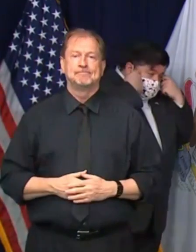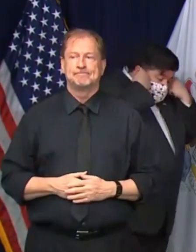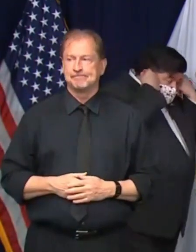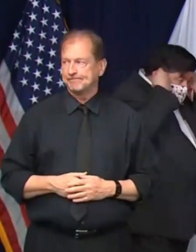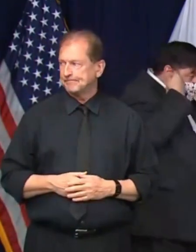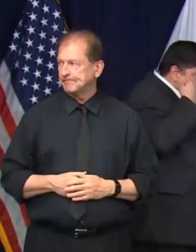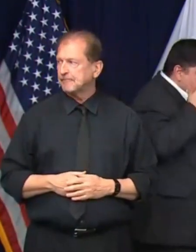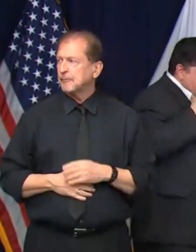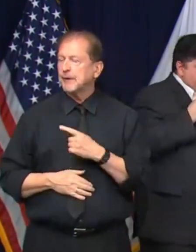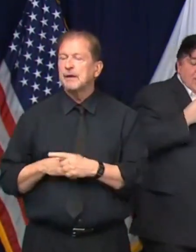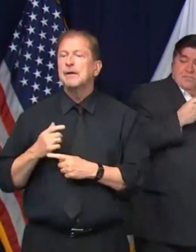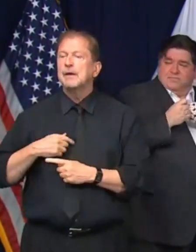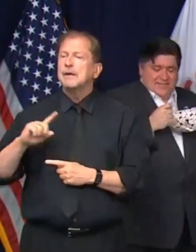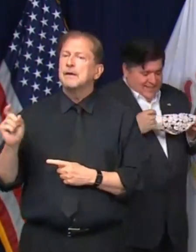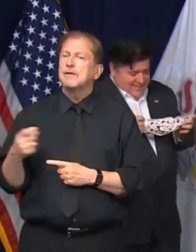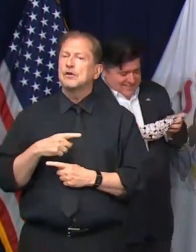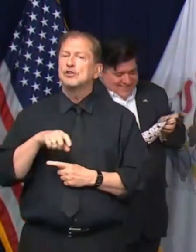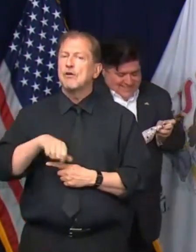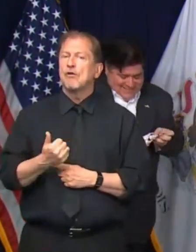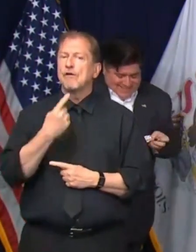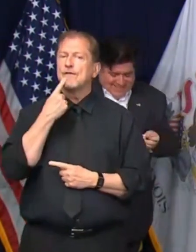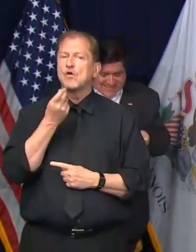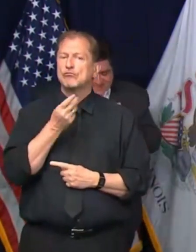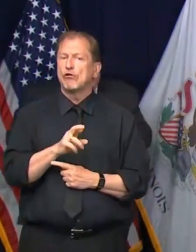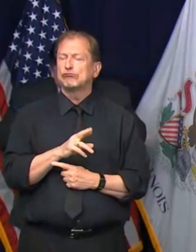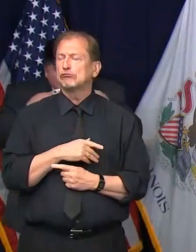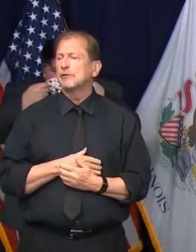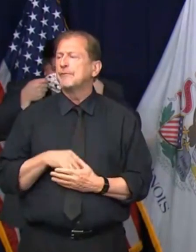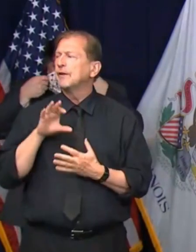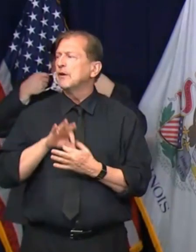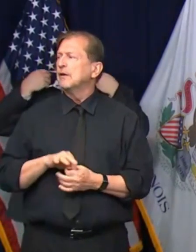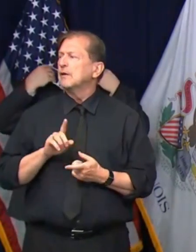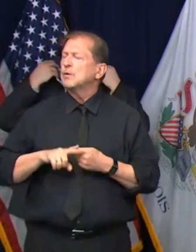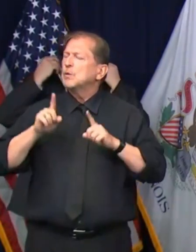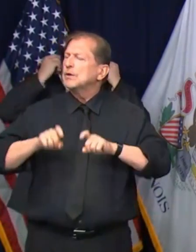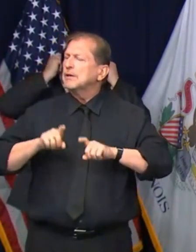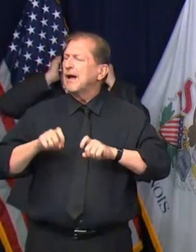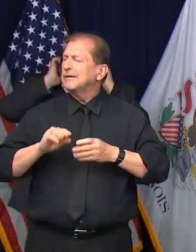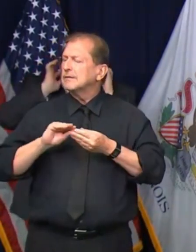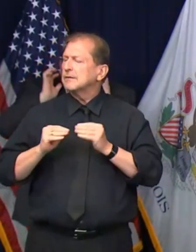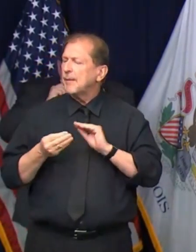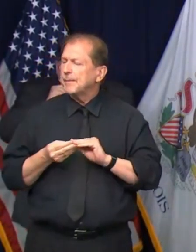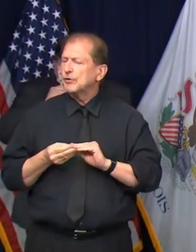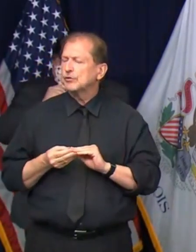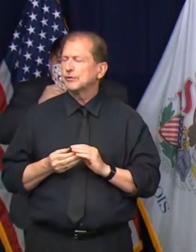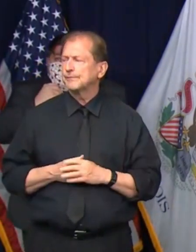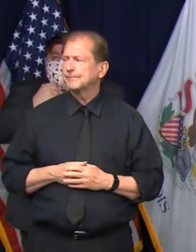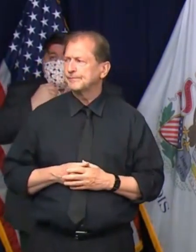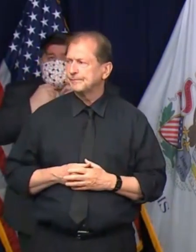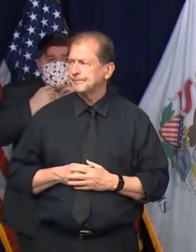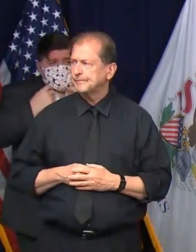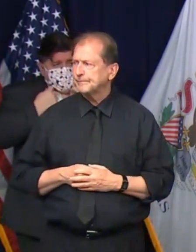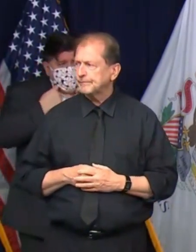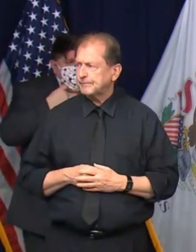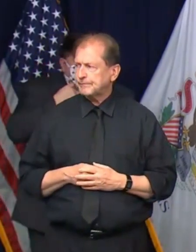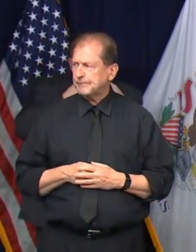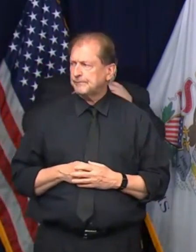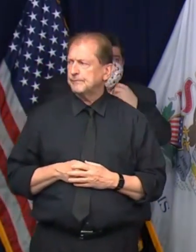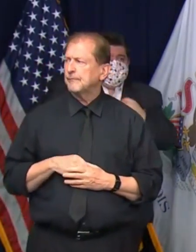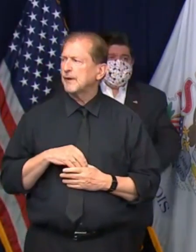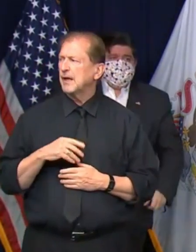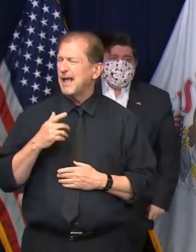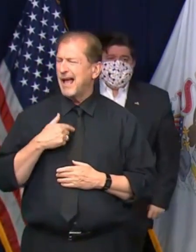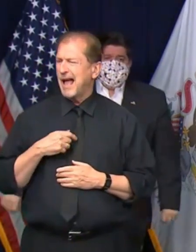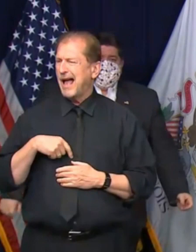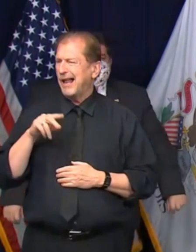Ezike, this question is for you, so you just want to stay there. Regarding testing numbers, this is from WGN. Can you clarify the numbers? When we look